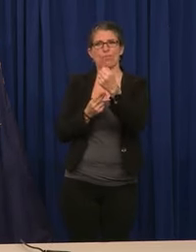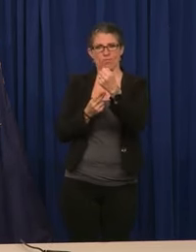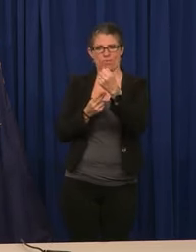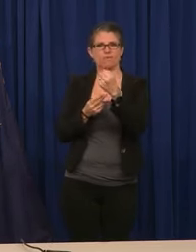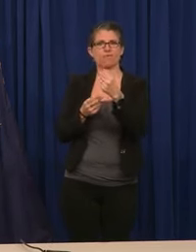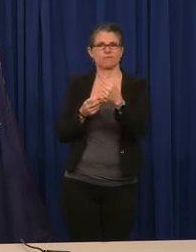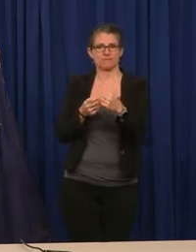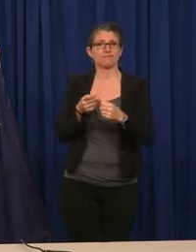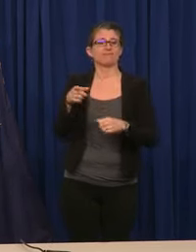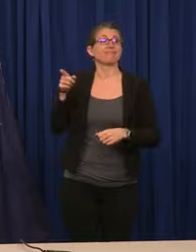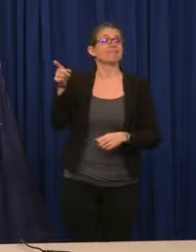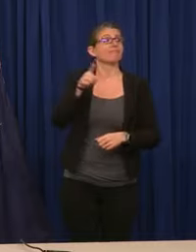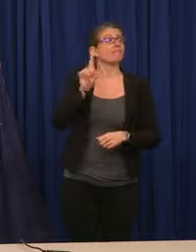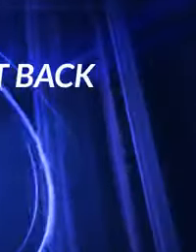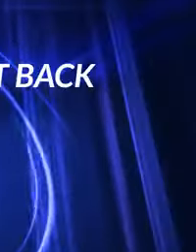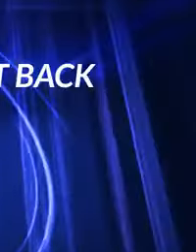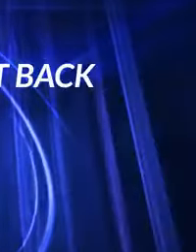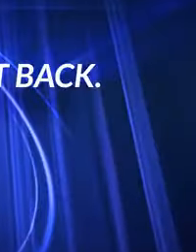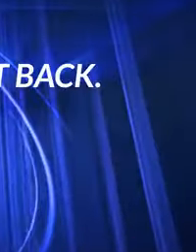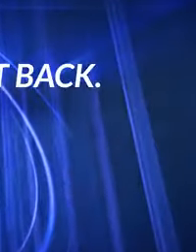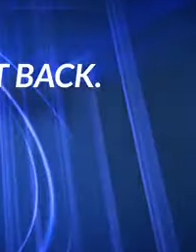death.